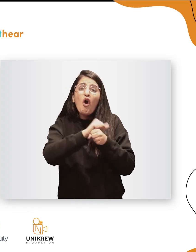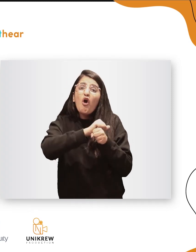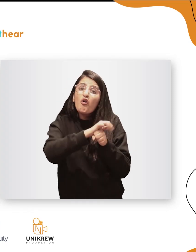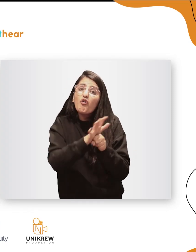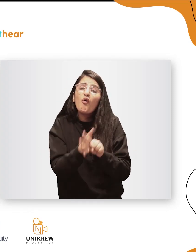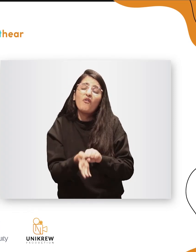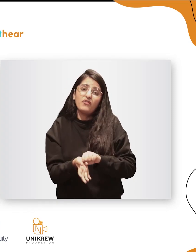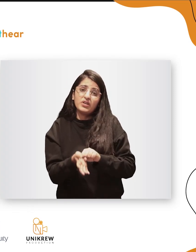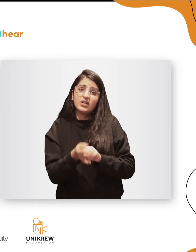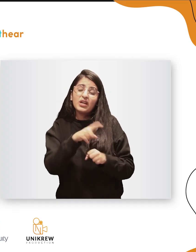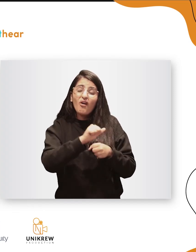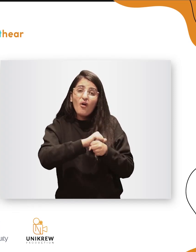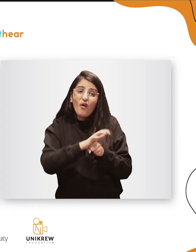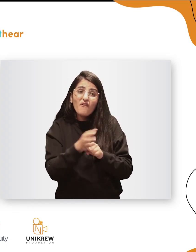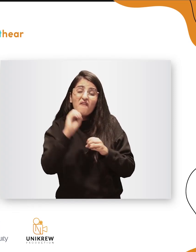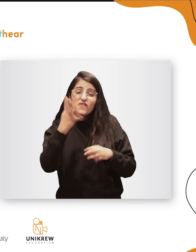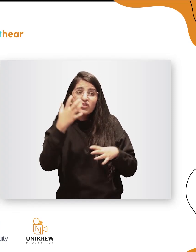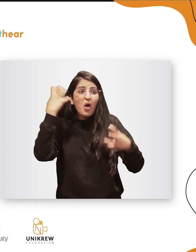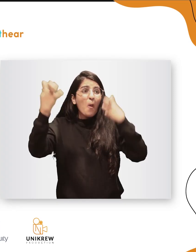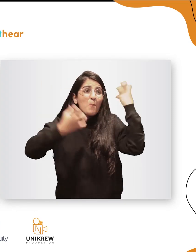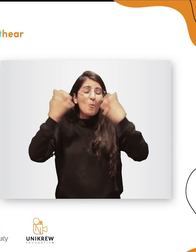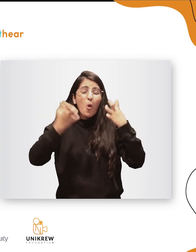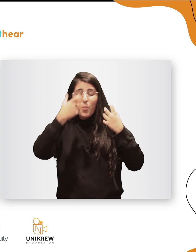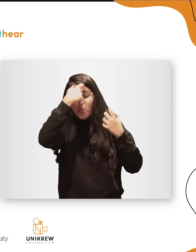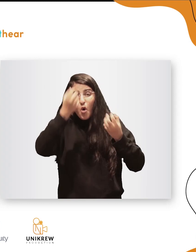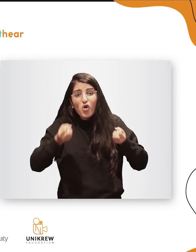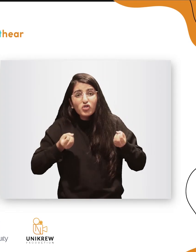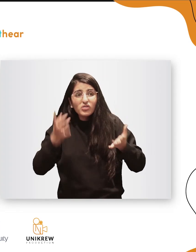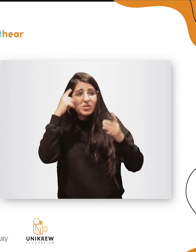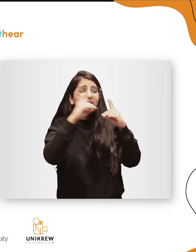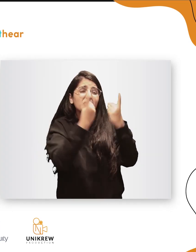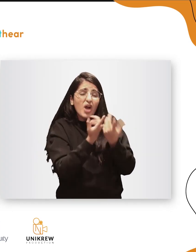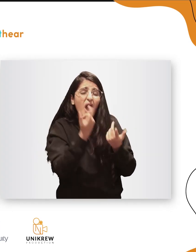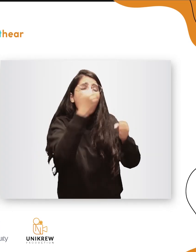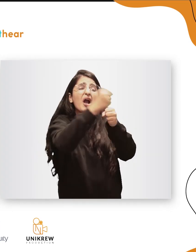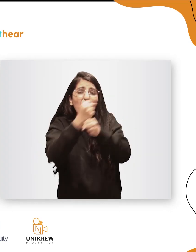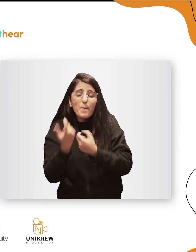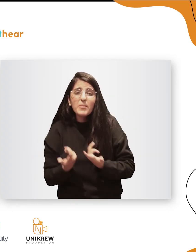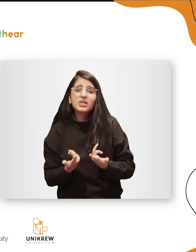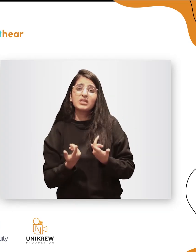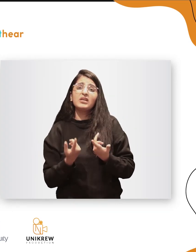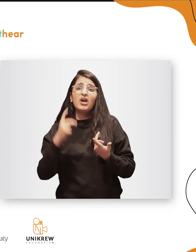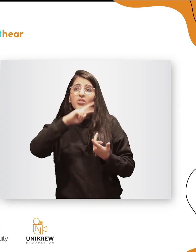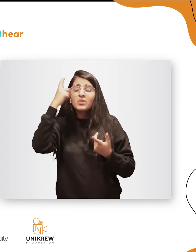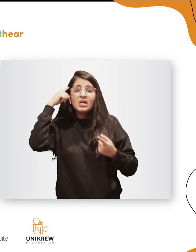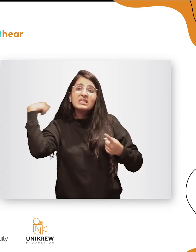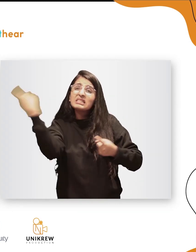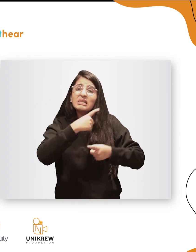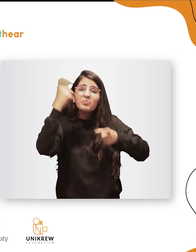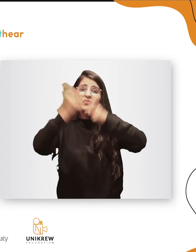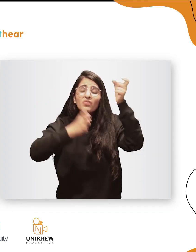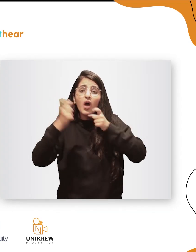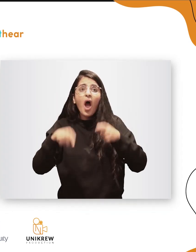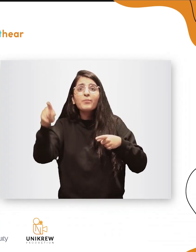COVID. And COVID's really caused a lot of problems for us within the department, for the government. Obviously,